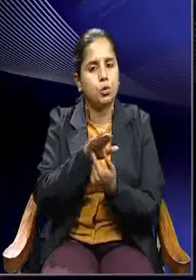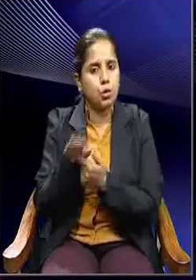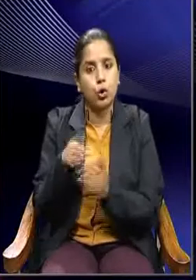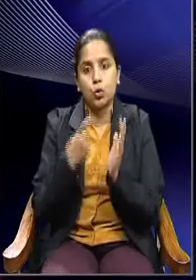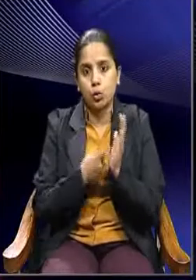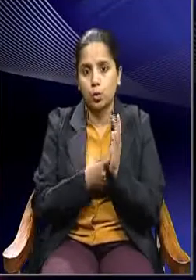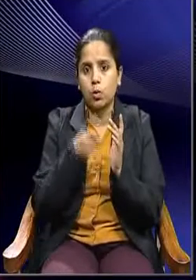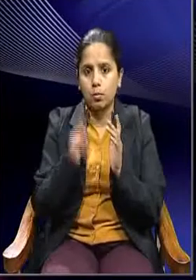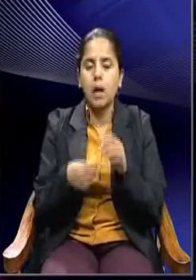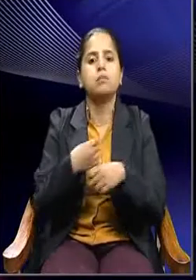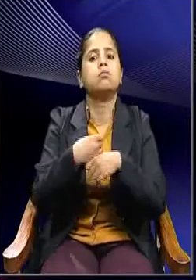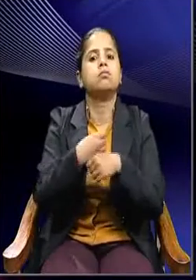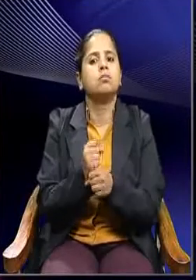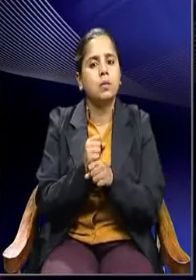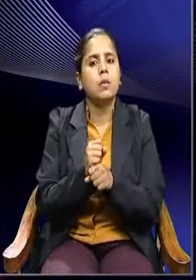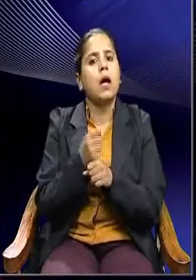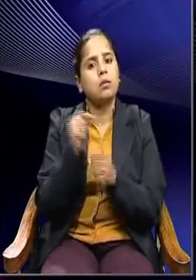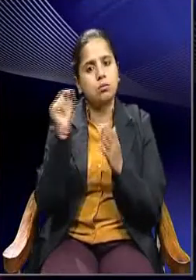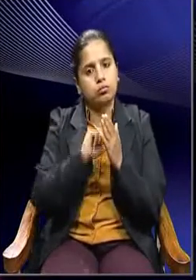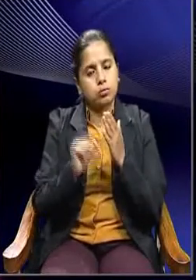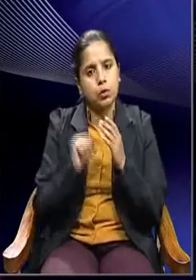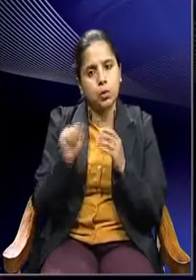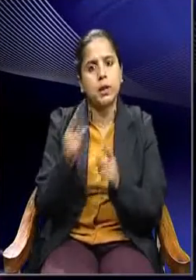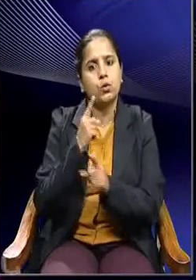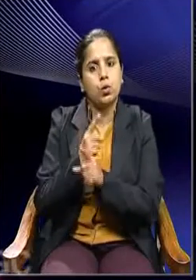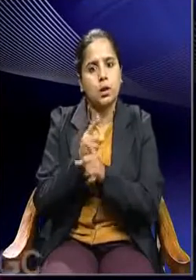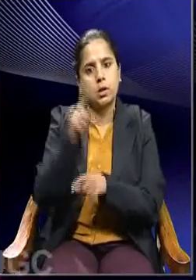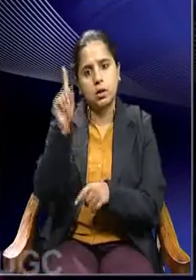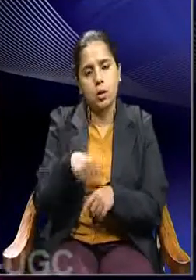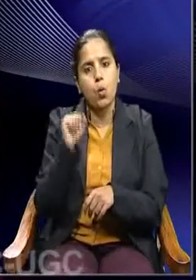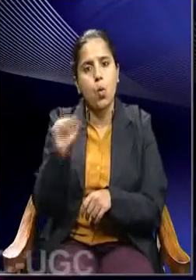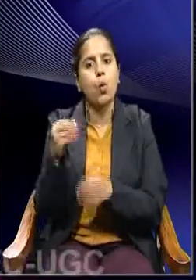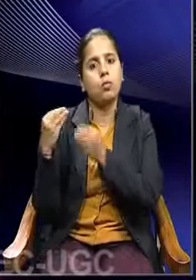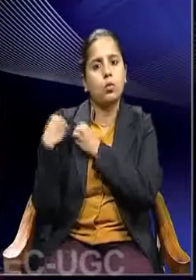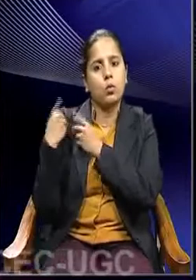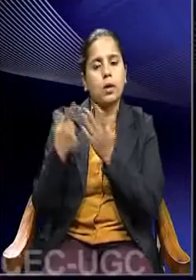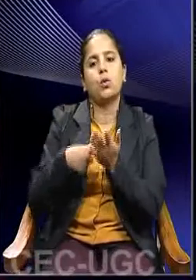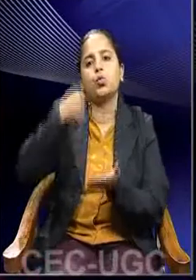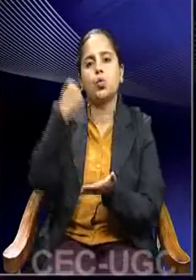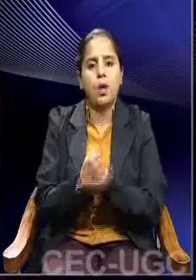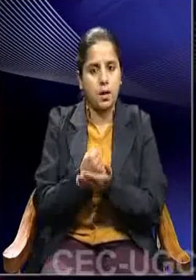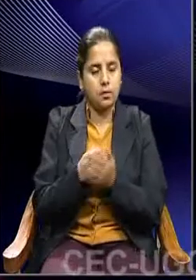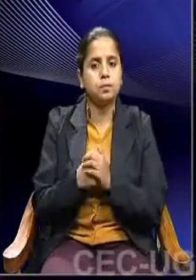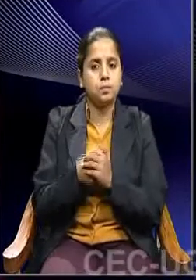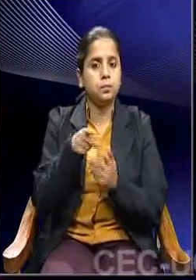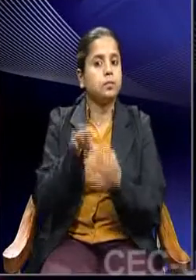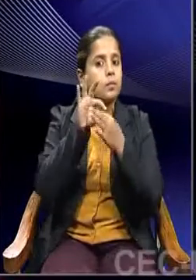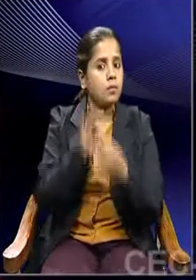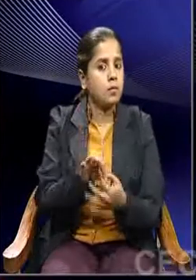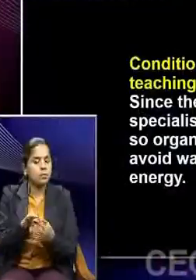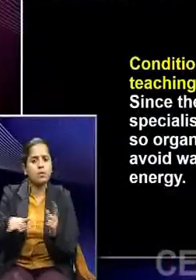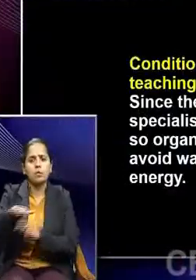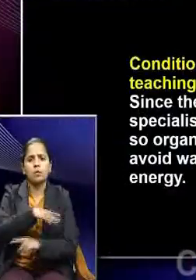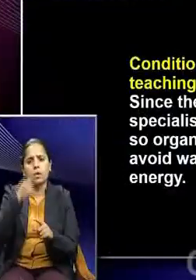should be established laying down teachers' obligations and rights. Then with respect to conditions